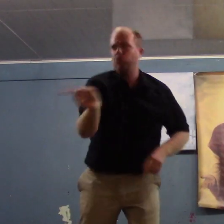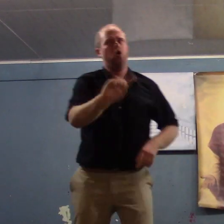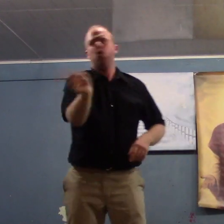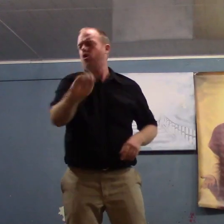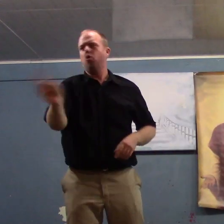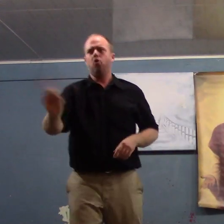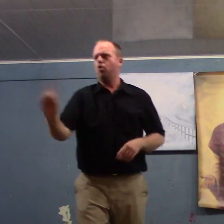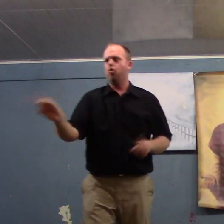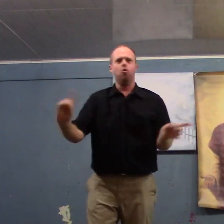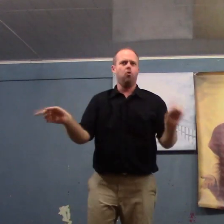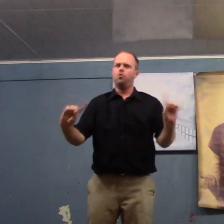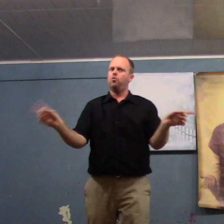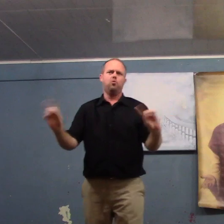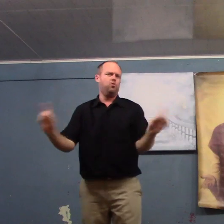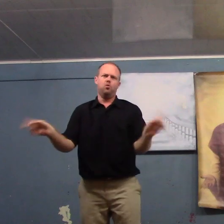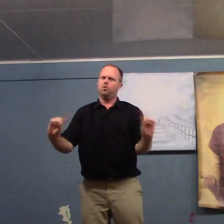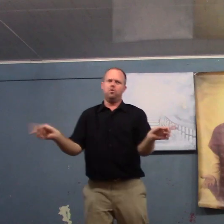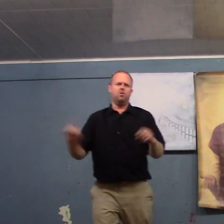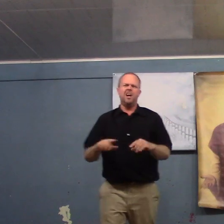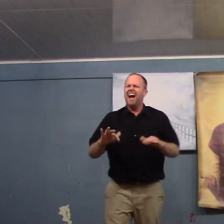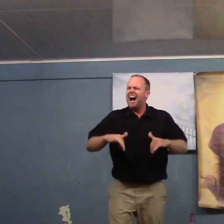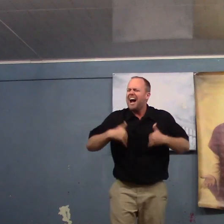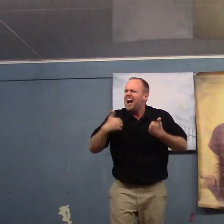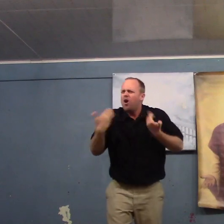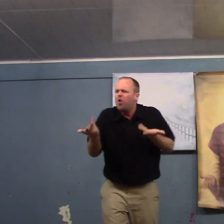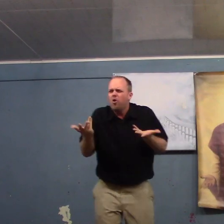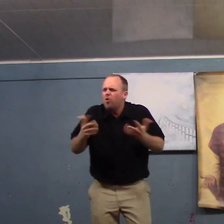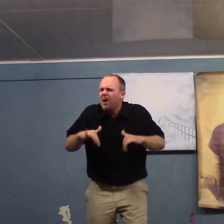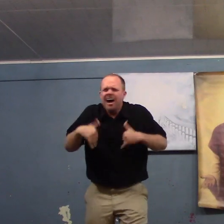No. Well, of course not. How then?